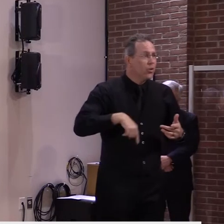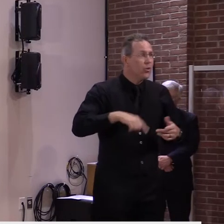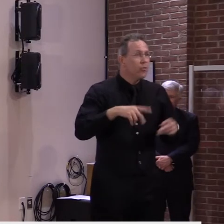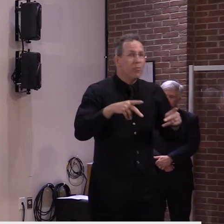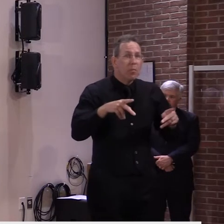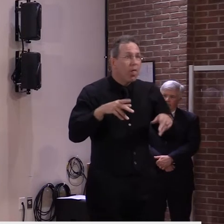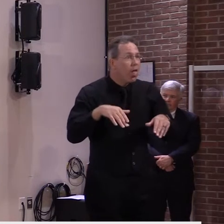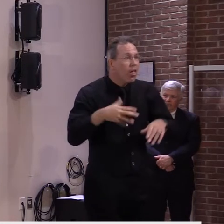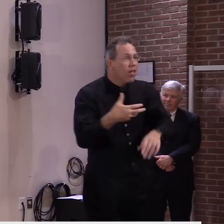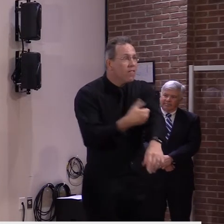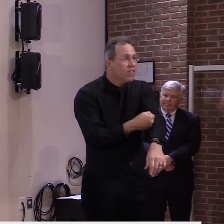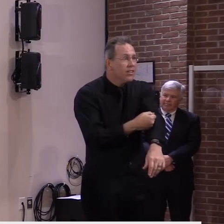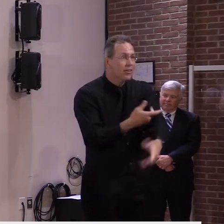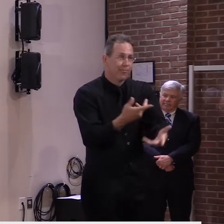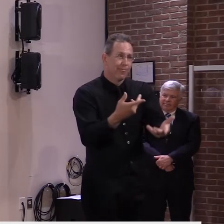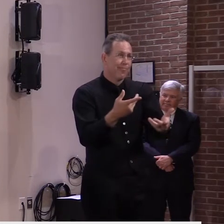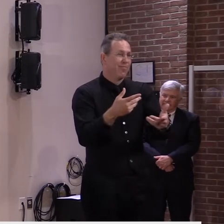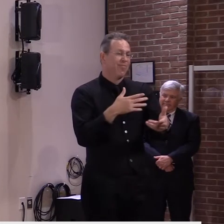with that on their own.